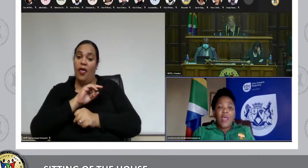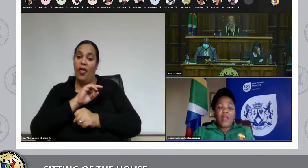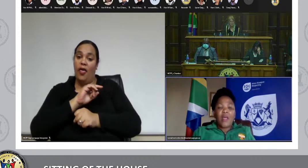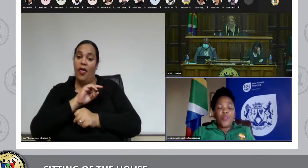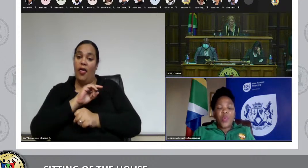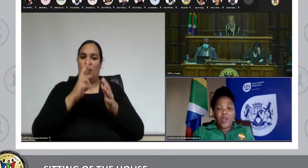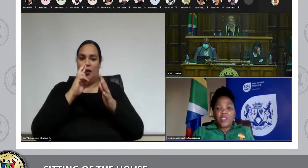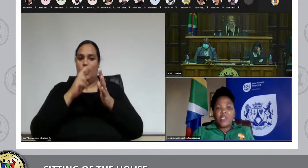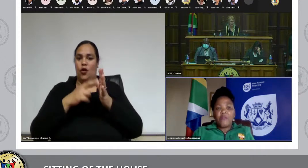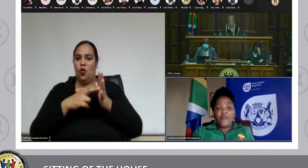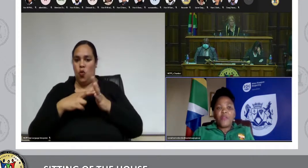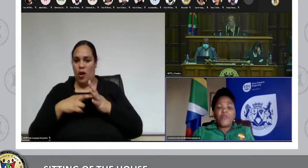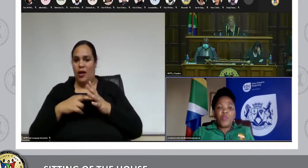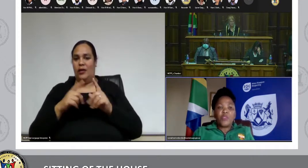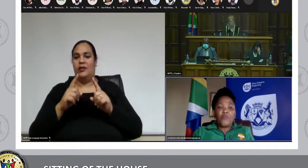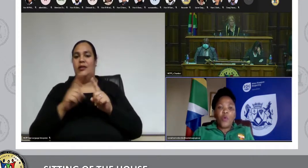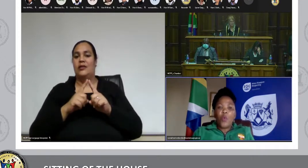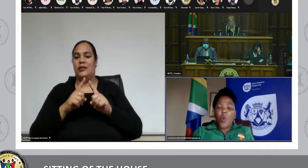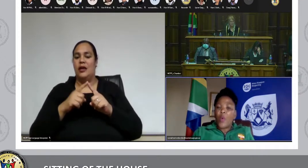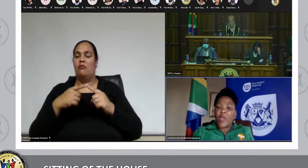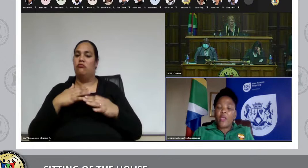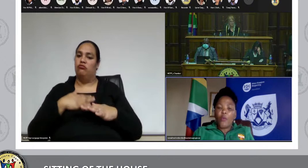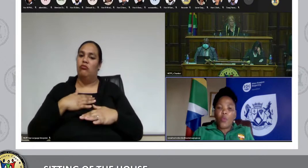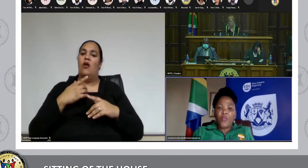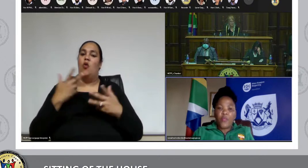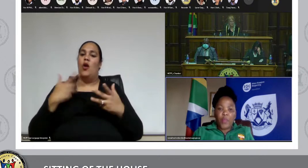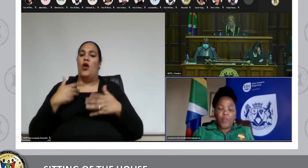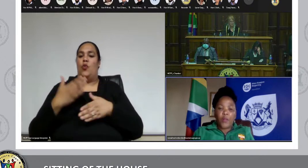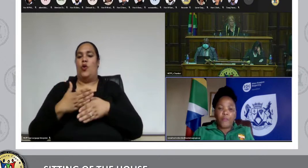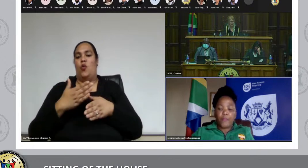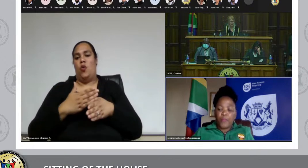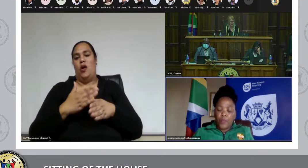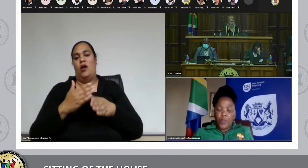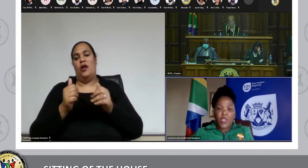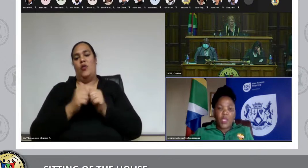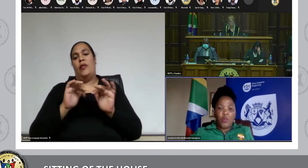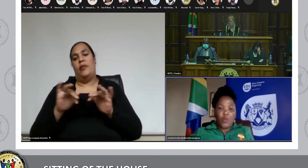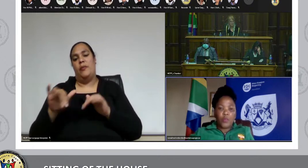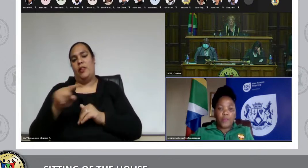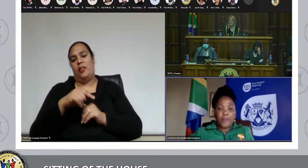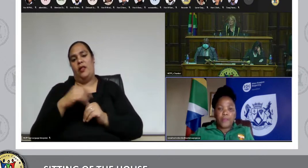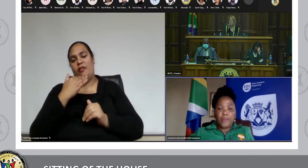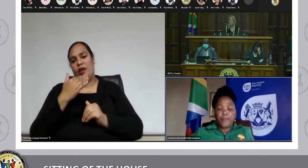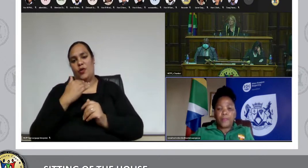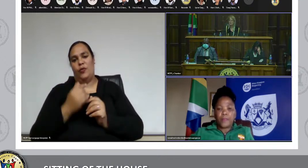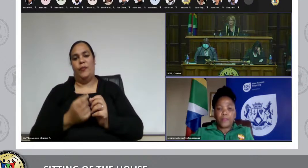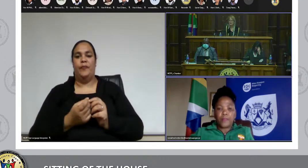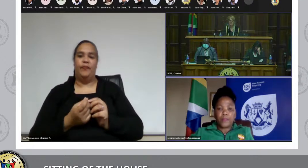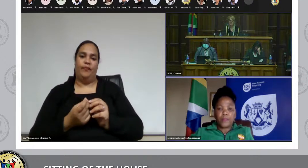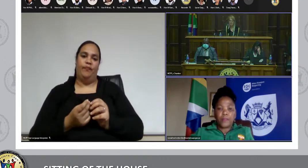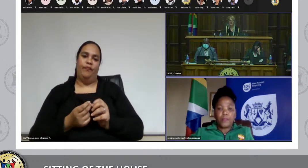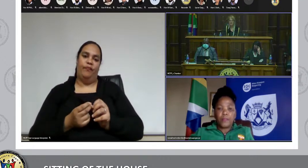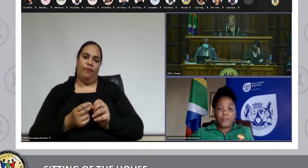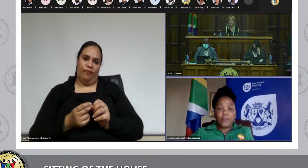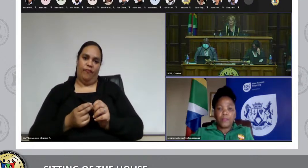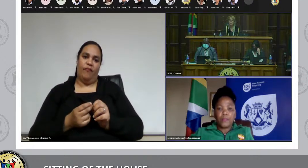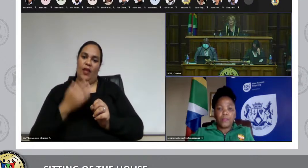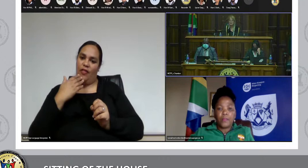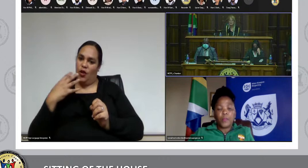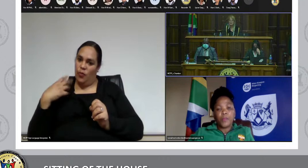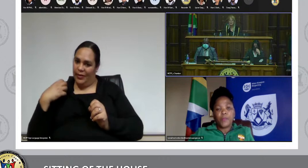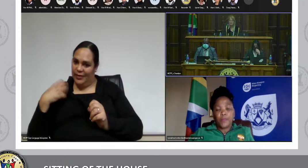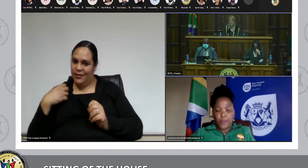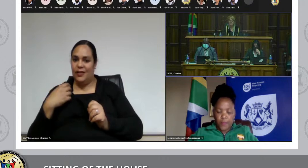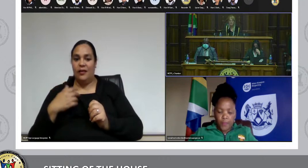required and are imperative in the space of where we are working with the people. Thank you. Thank you, Minister.